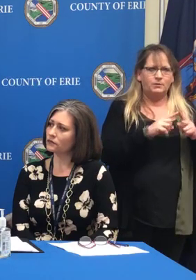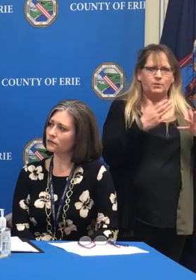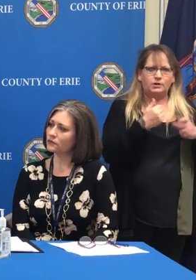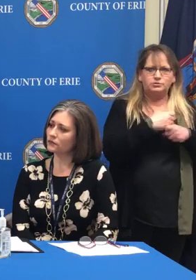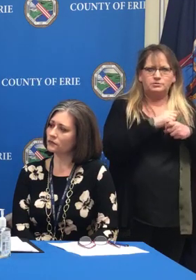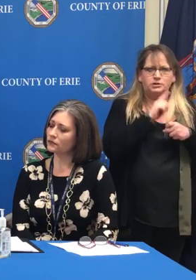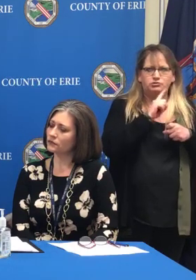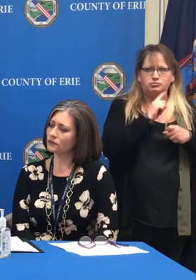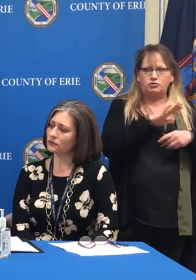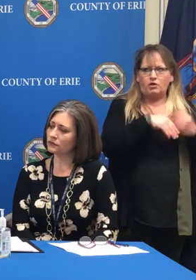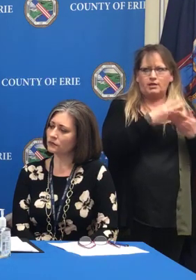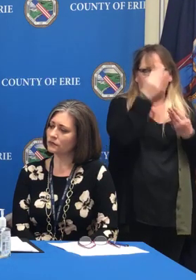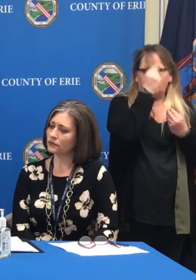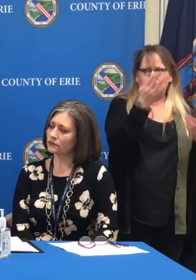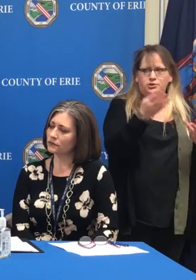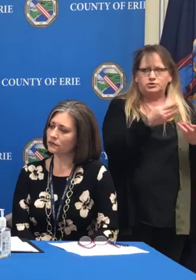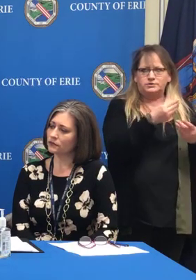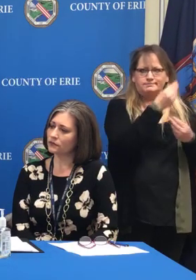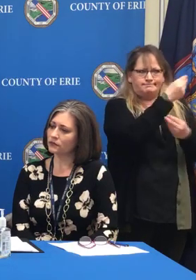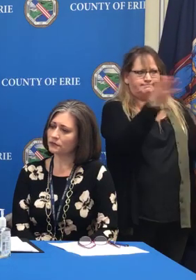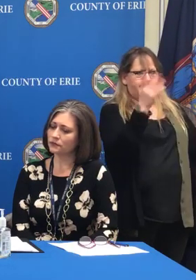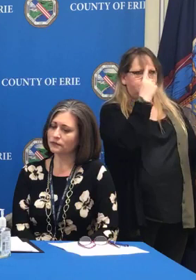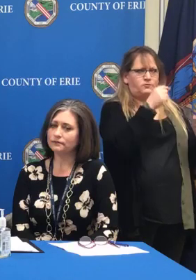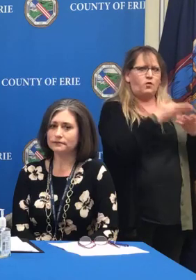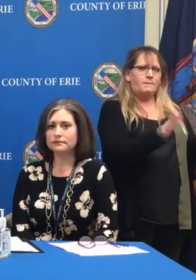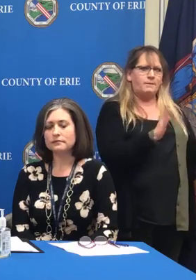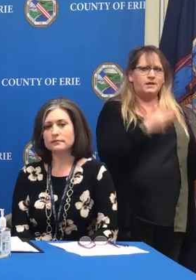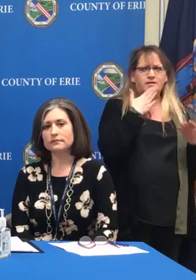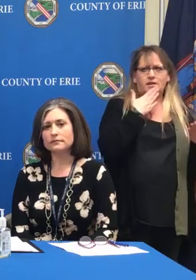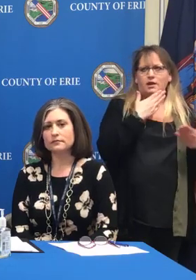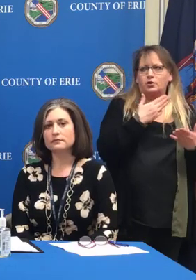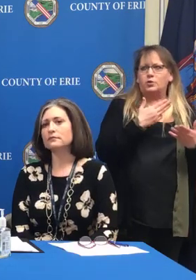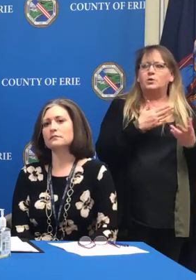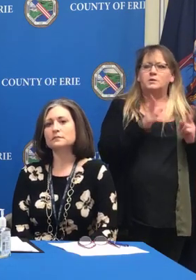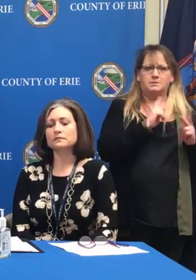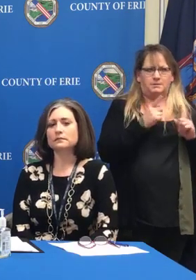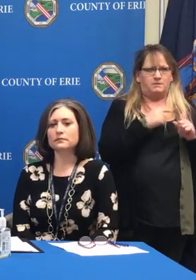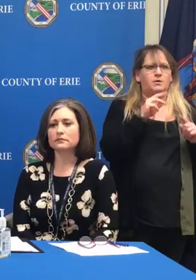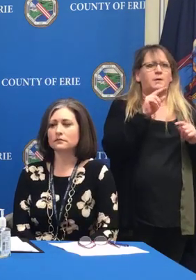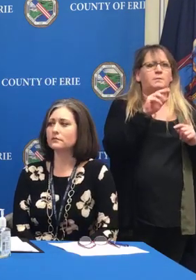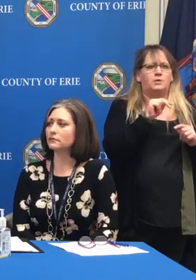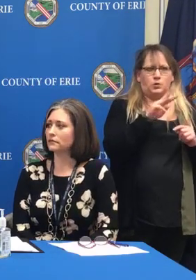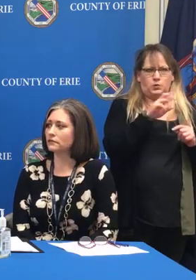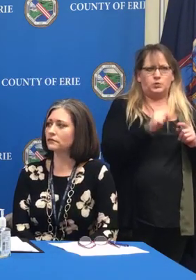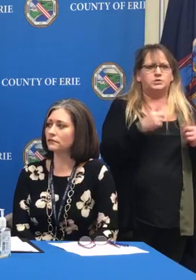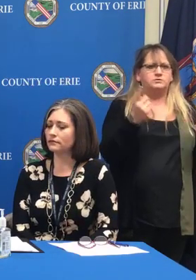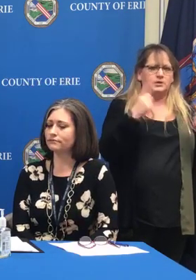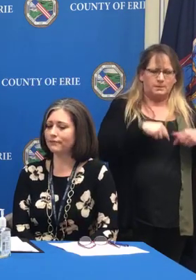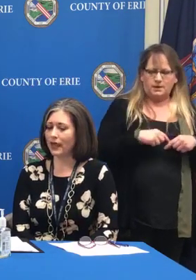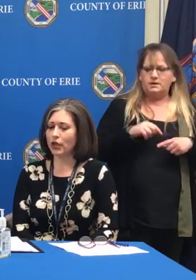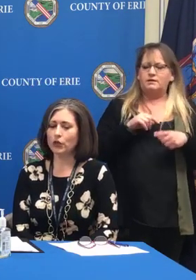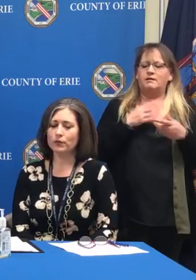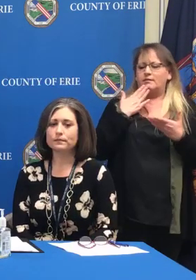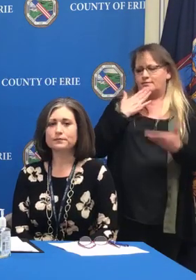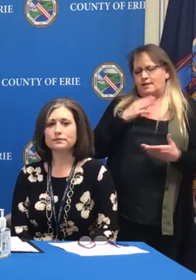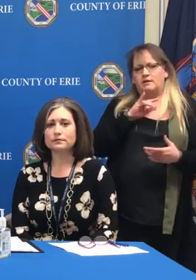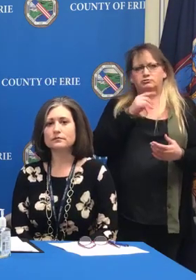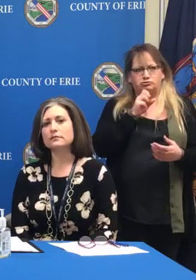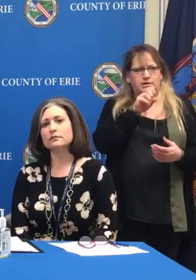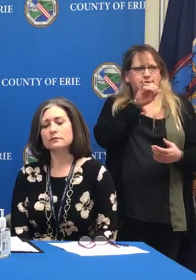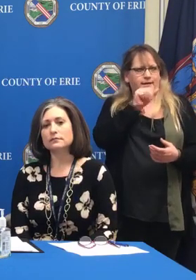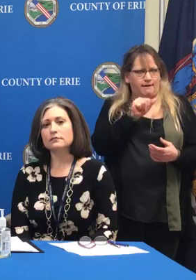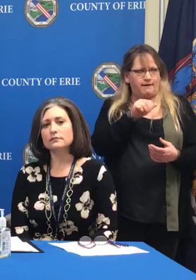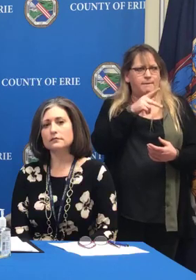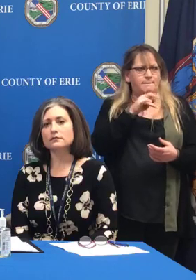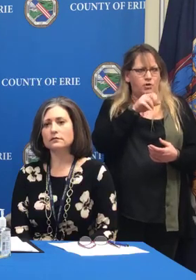this information out to the public. I thank our members of the media for participating. I thank Jessica Pirro for the work that her organization